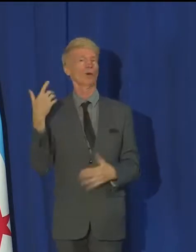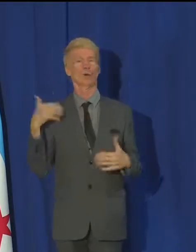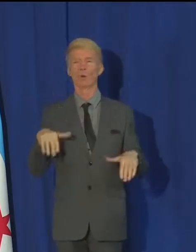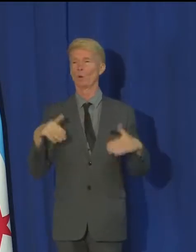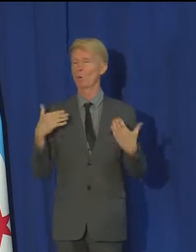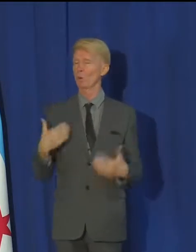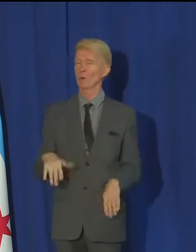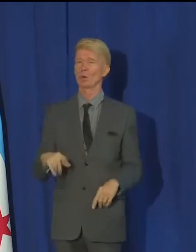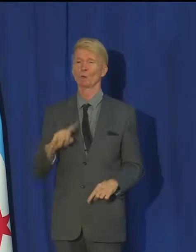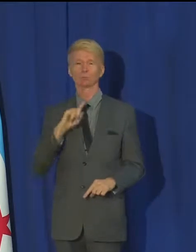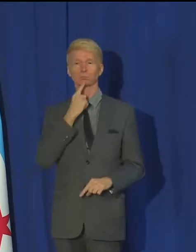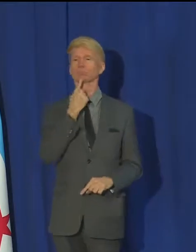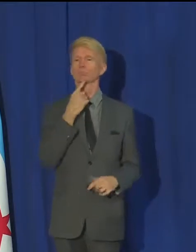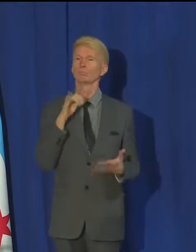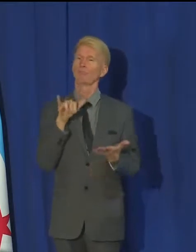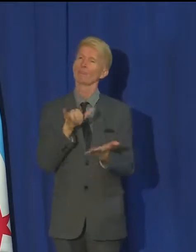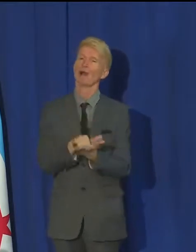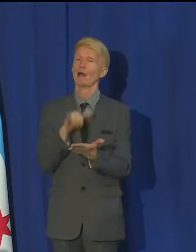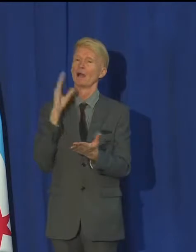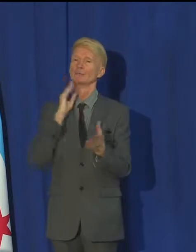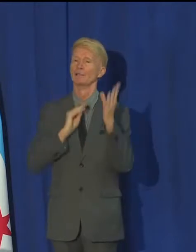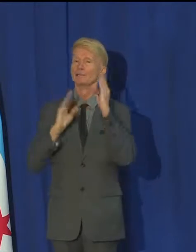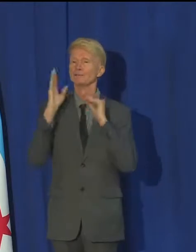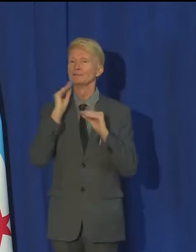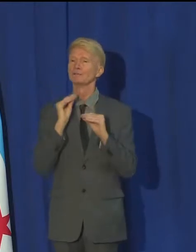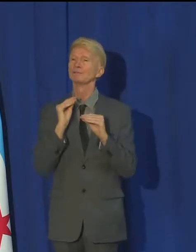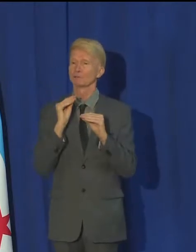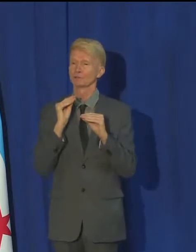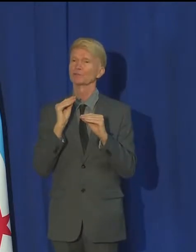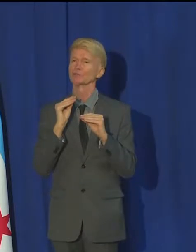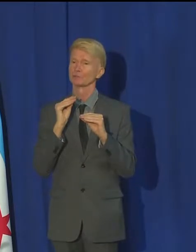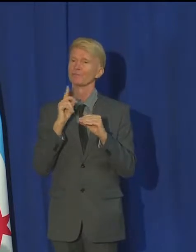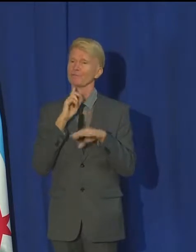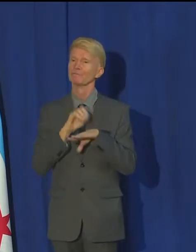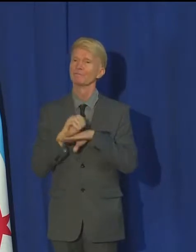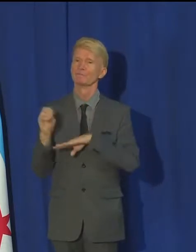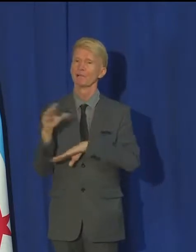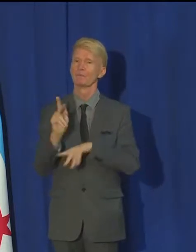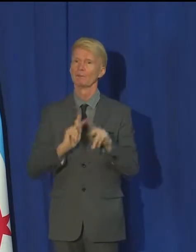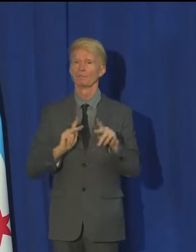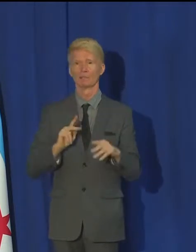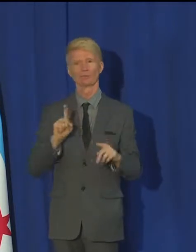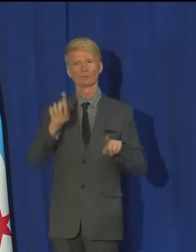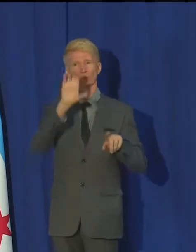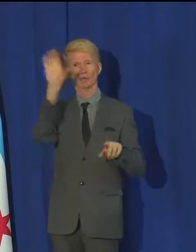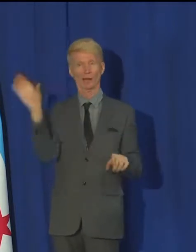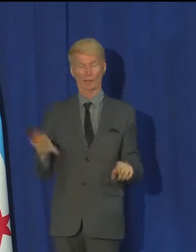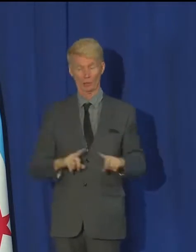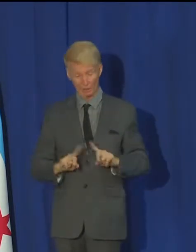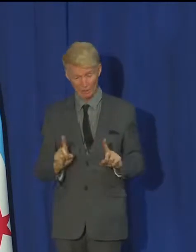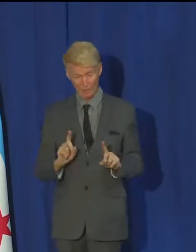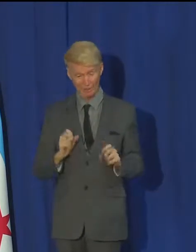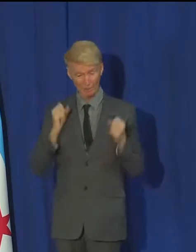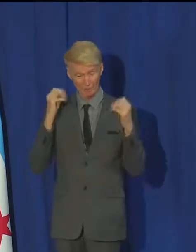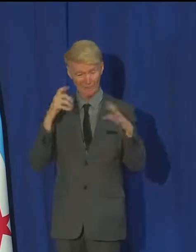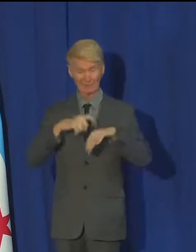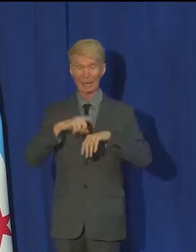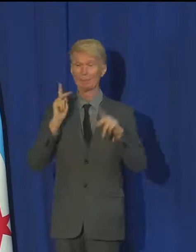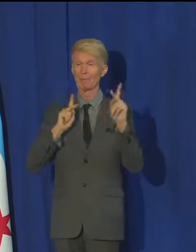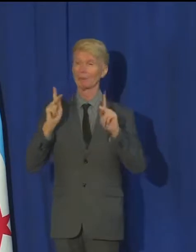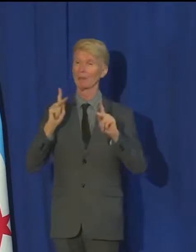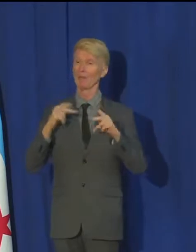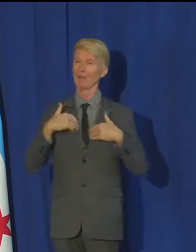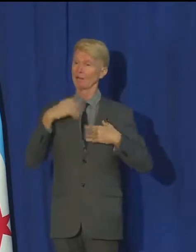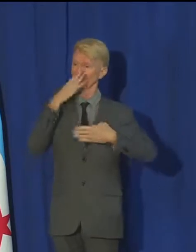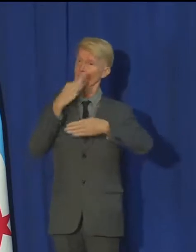people in Chicago. It's when times get tough, people often turn to